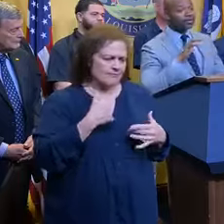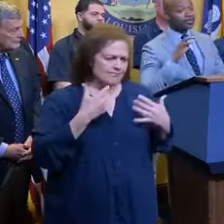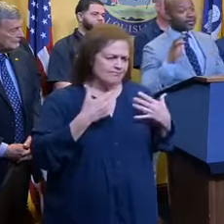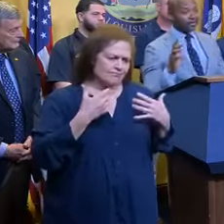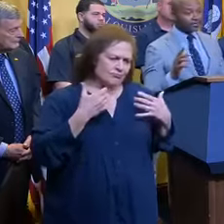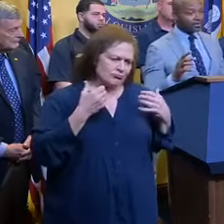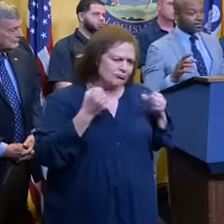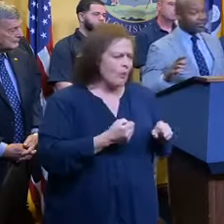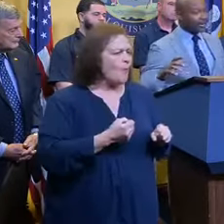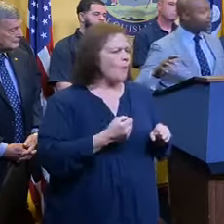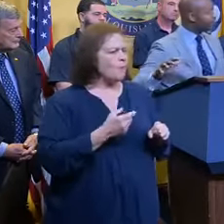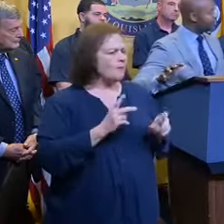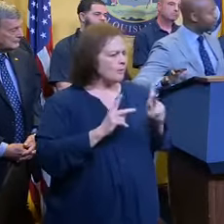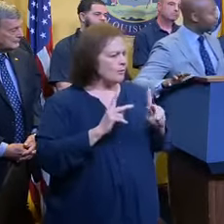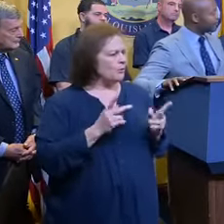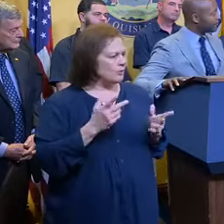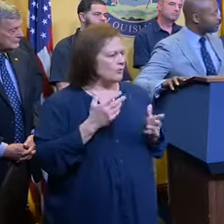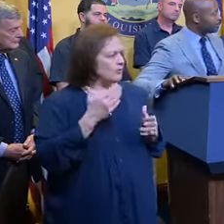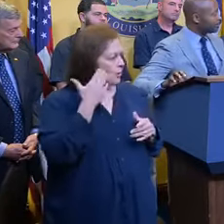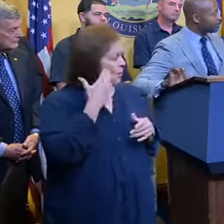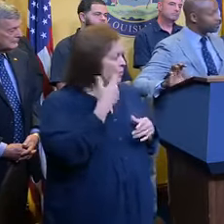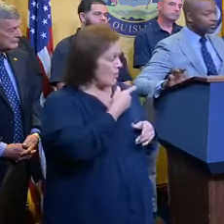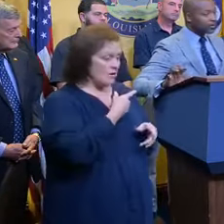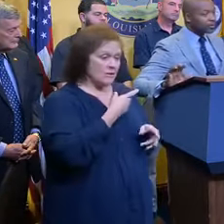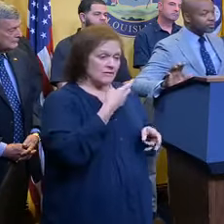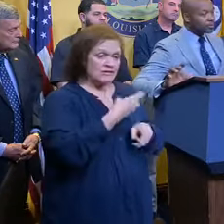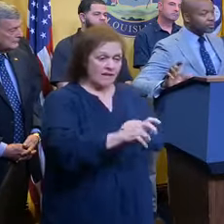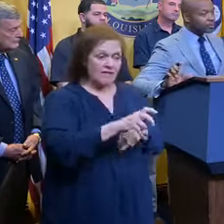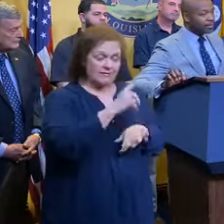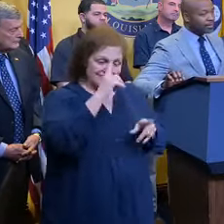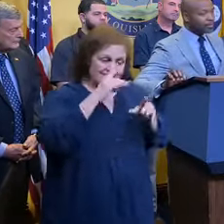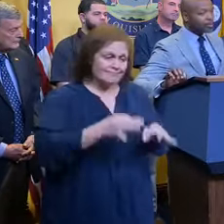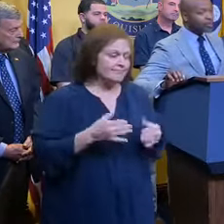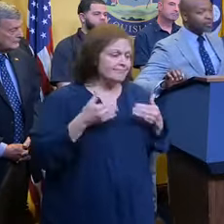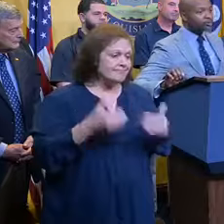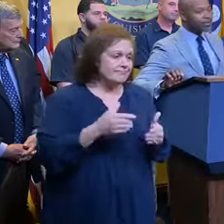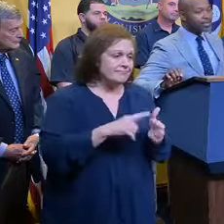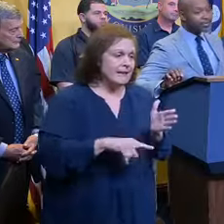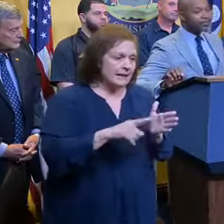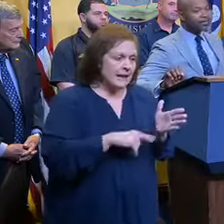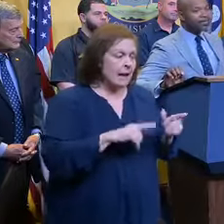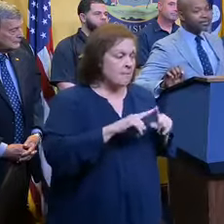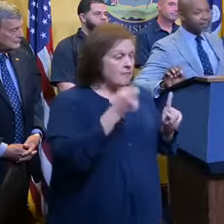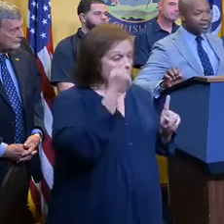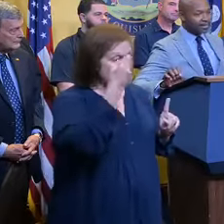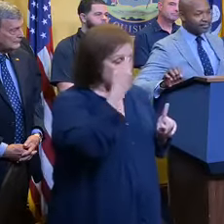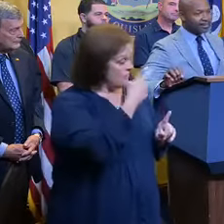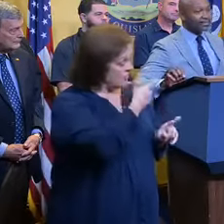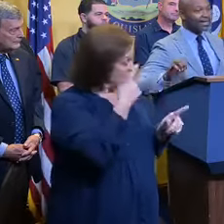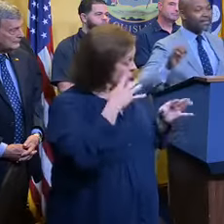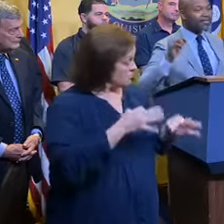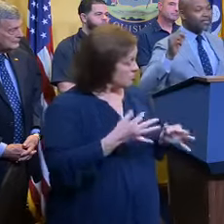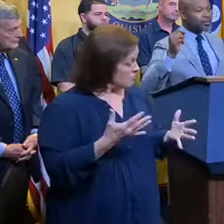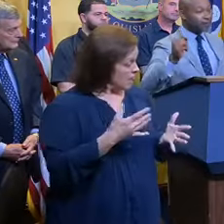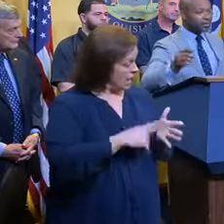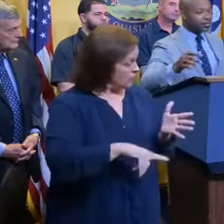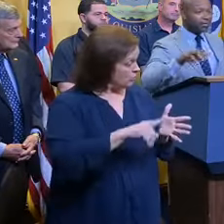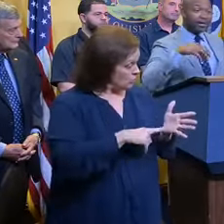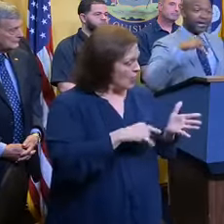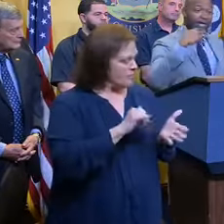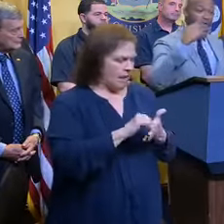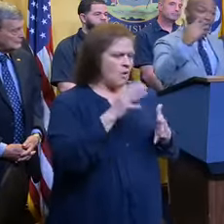all things. Mayor, you made a tough call, but the tough calls that you made are going to save some lives, and that has to